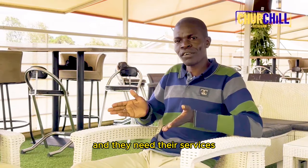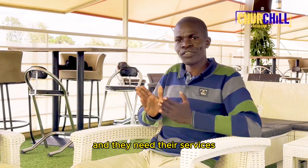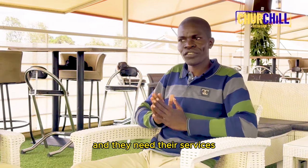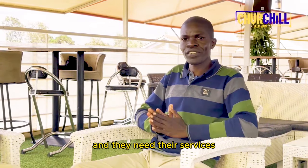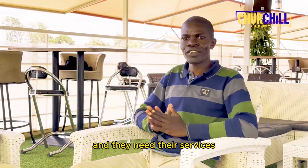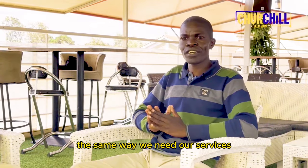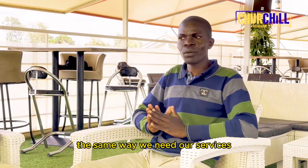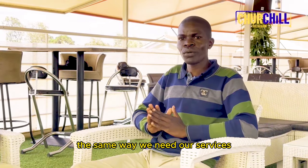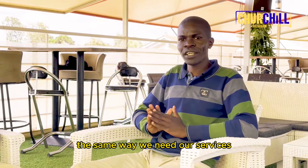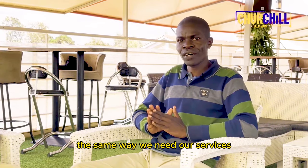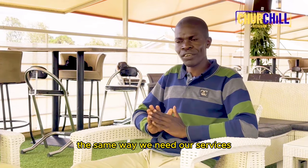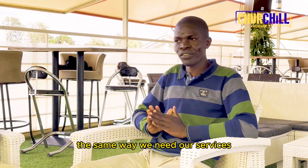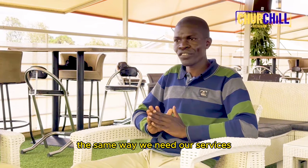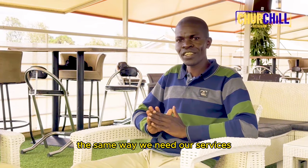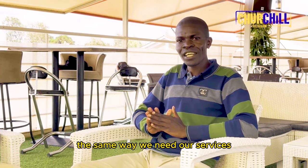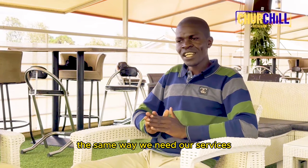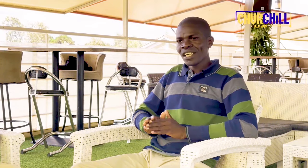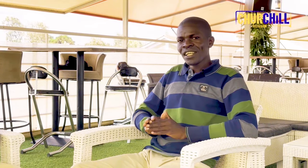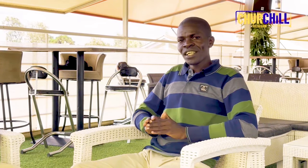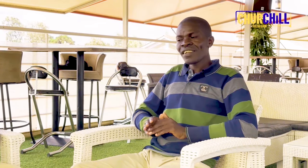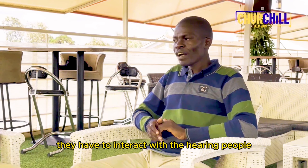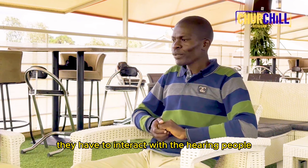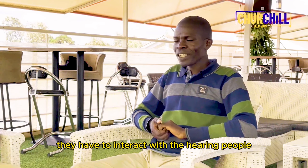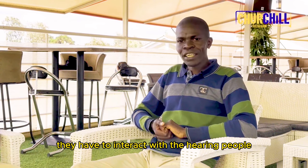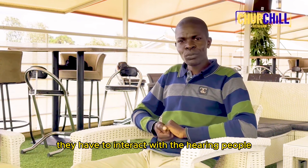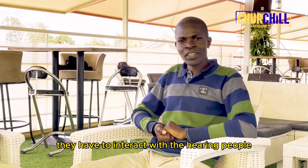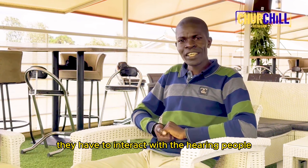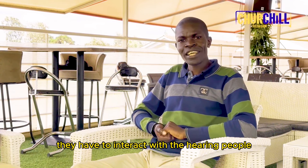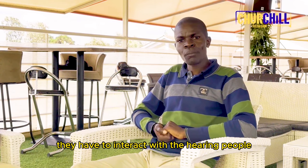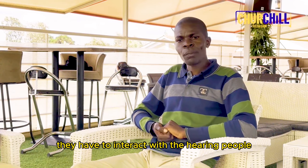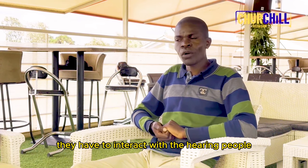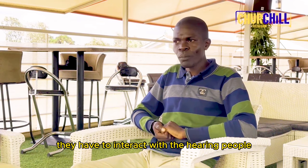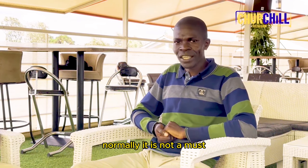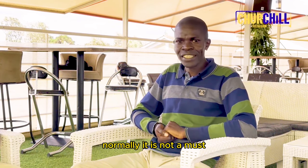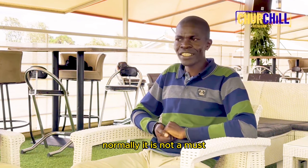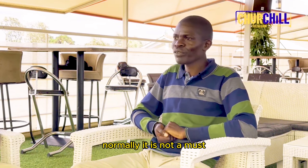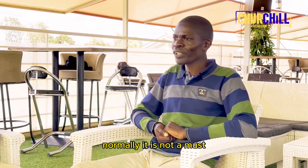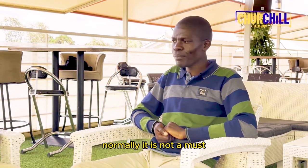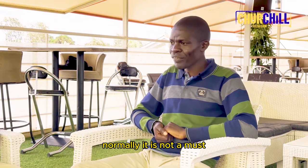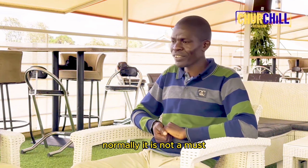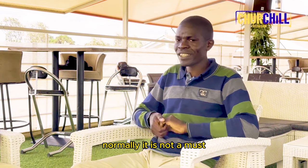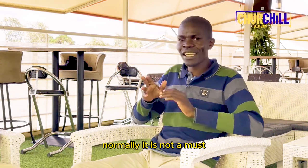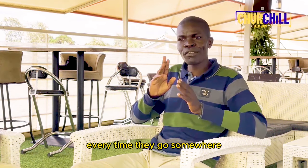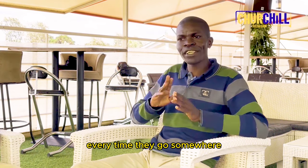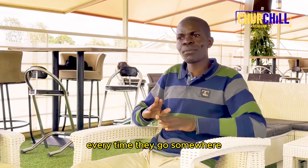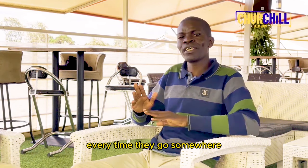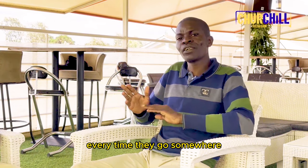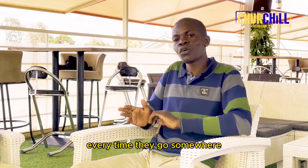services, the same way we need our services. They have to interact with the hearing people normally. It is not a must. Every time they go